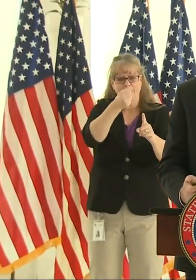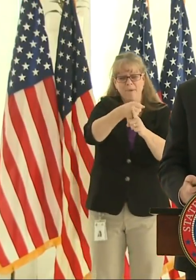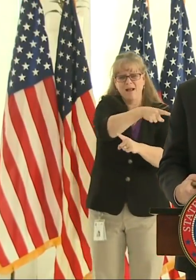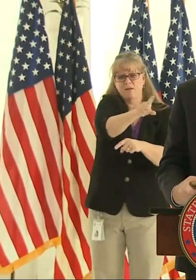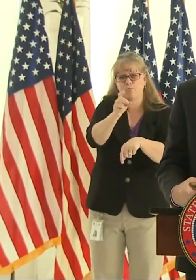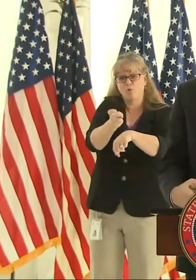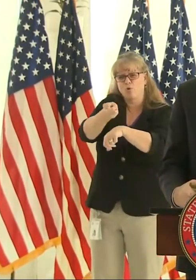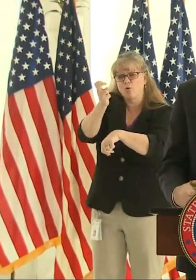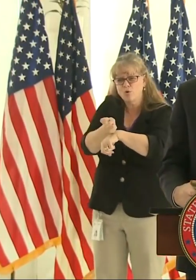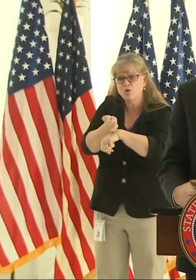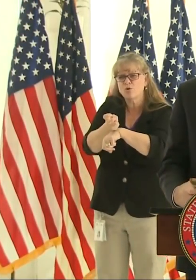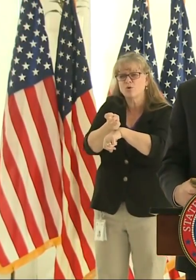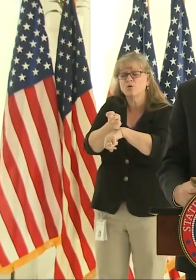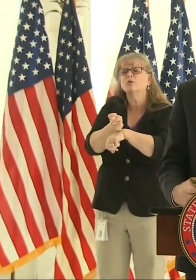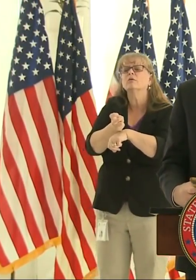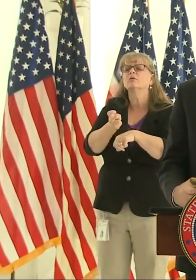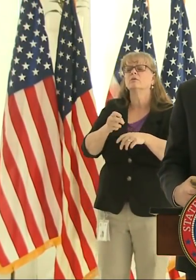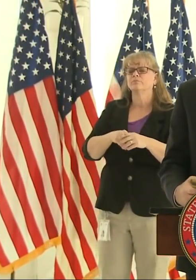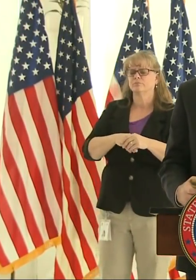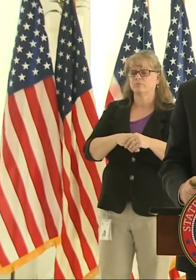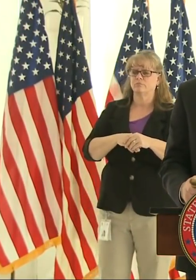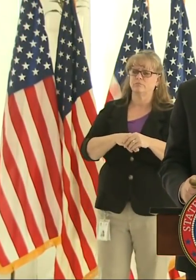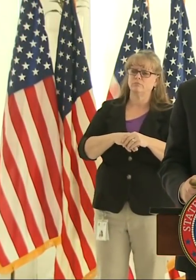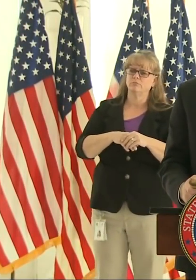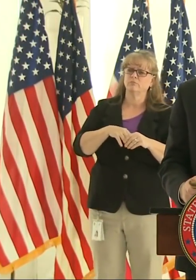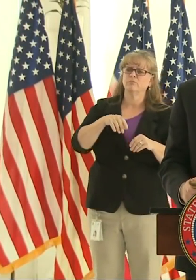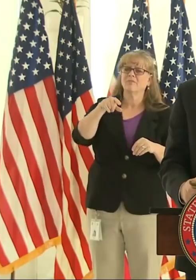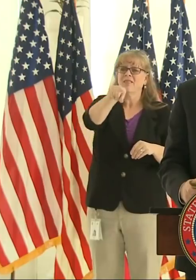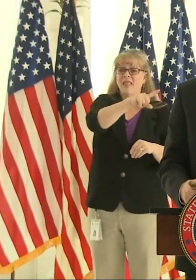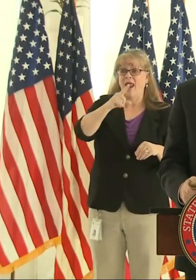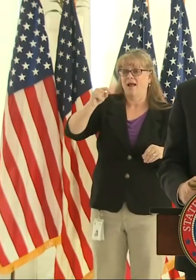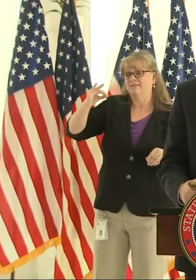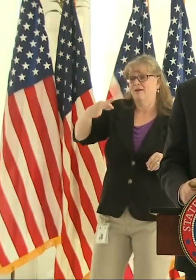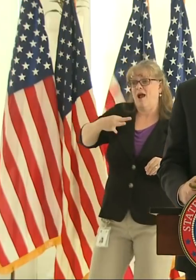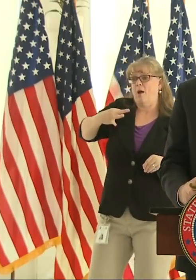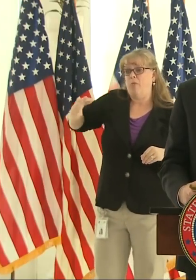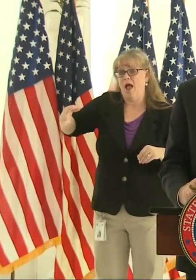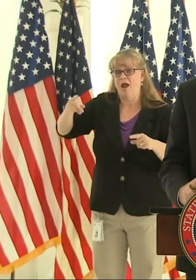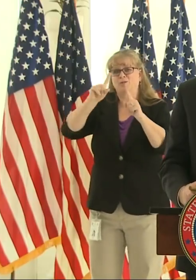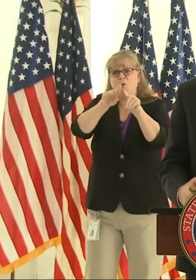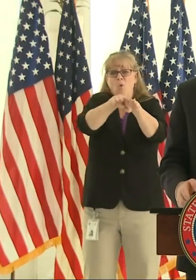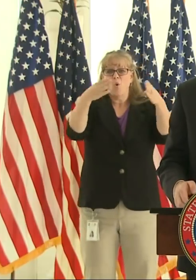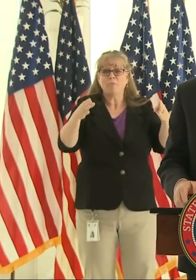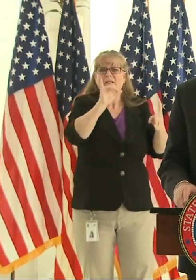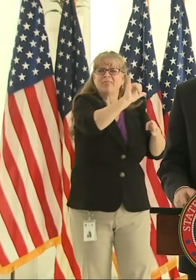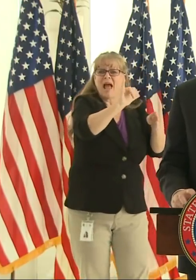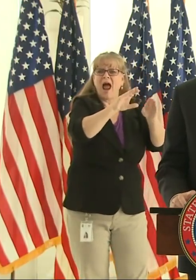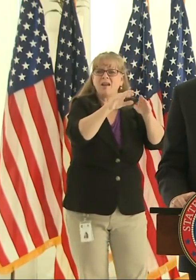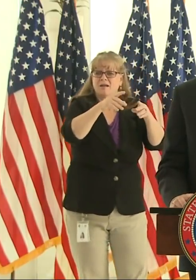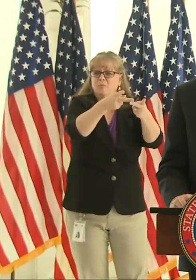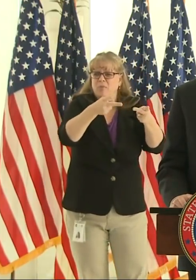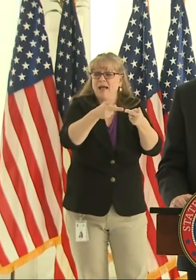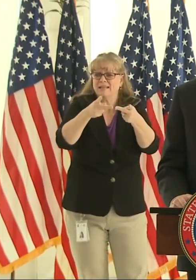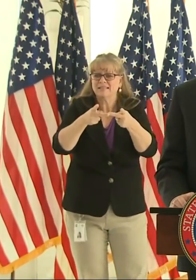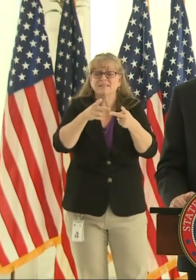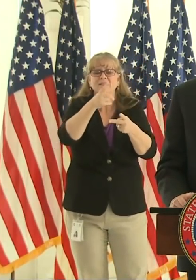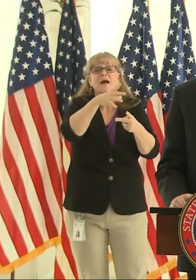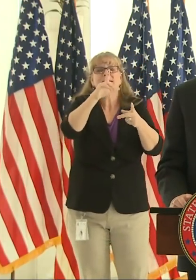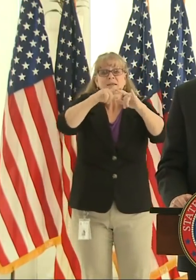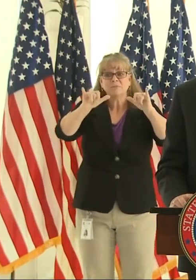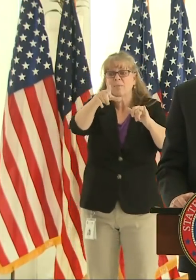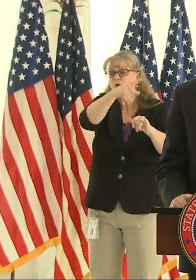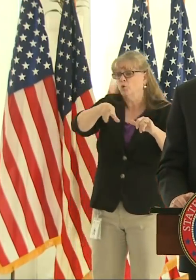first county that really has applied for being able to end the stay-at-home a little bit early. Remember, they issued the first